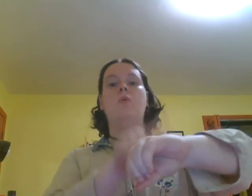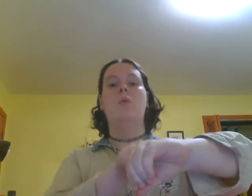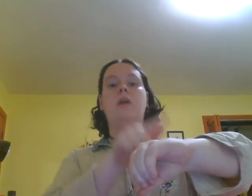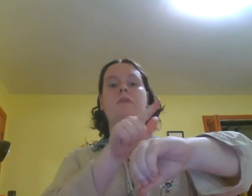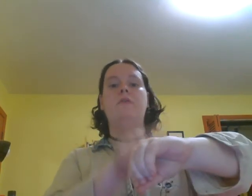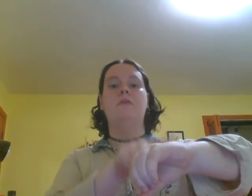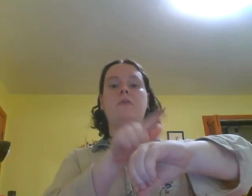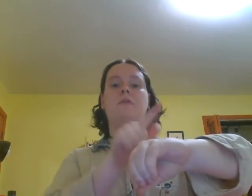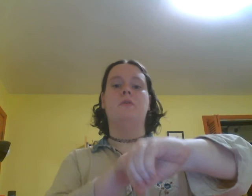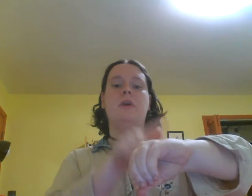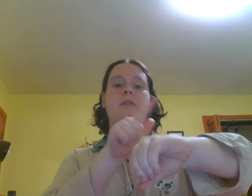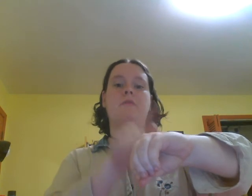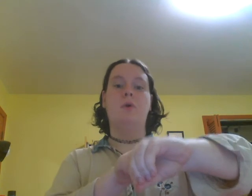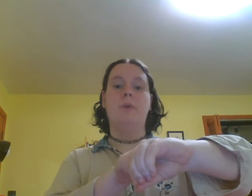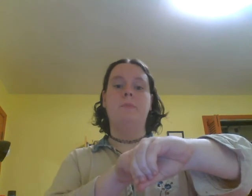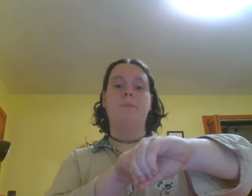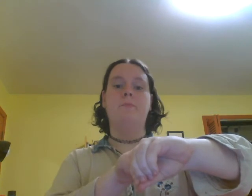1, 2, 3, 4,